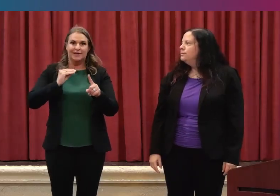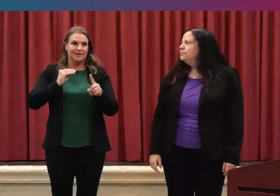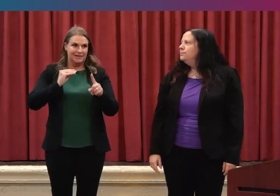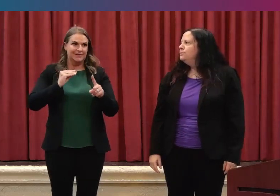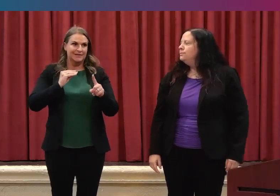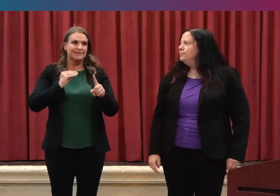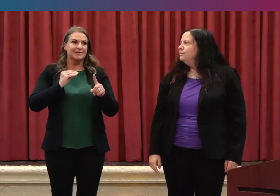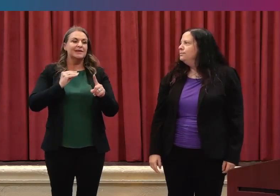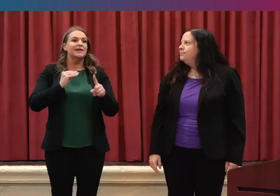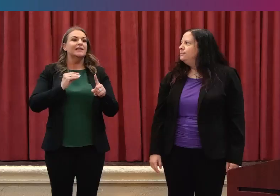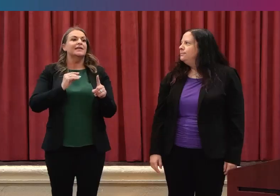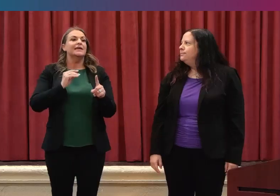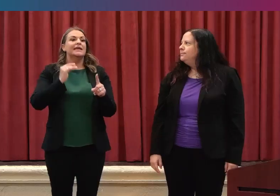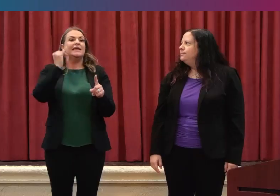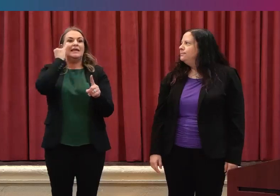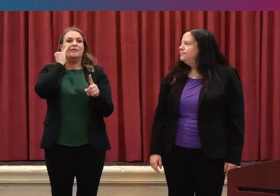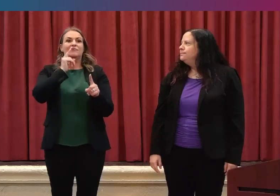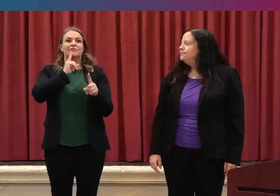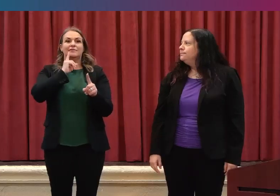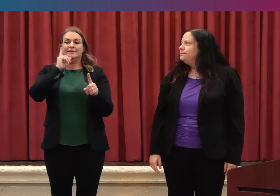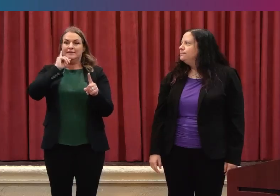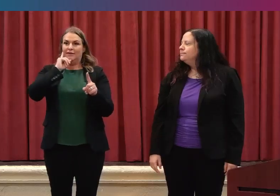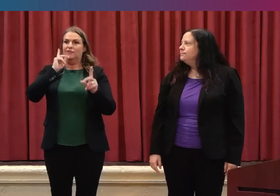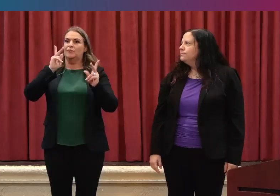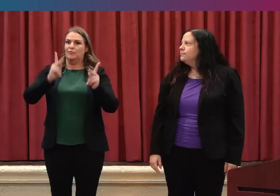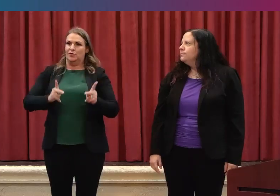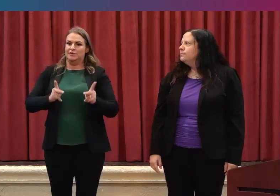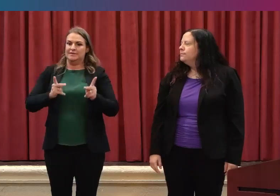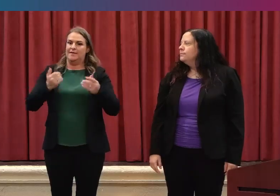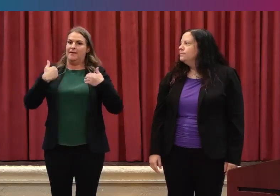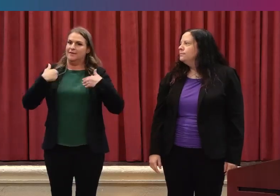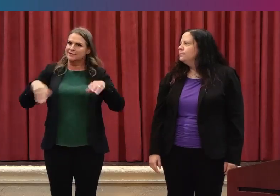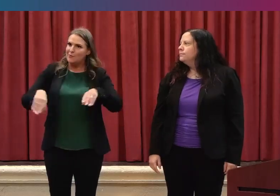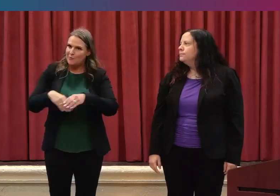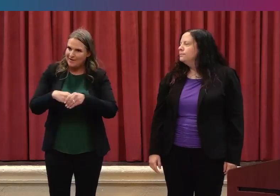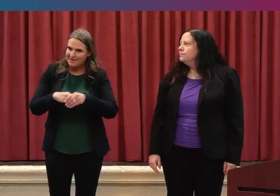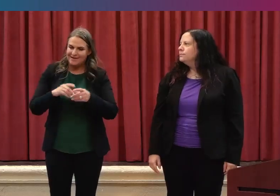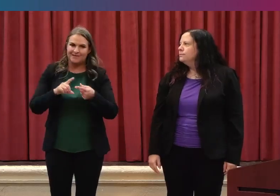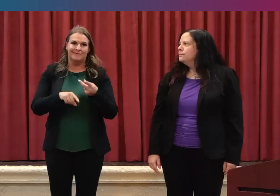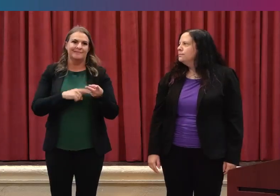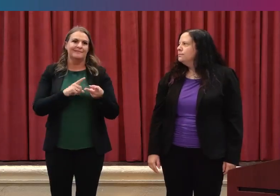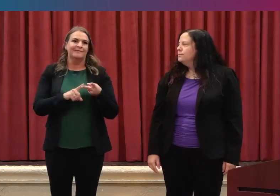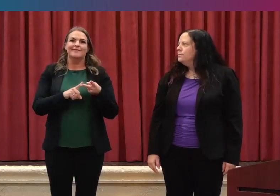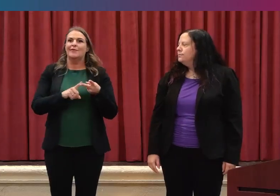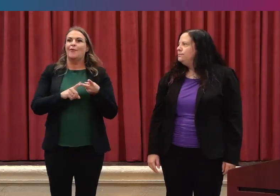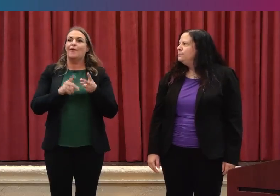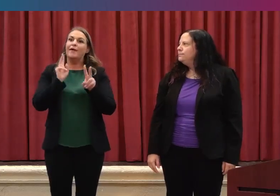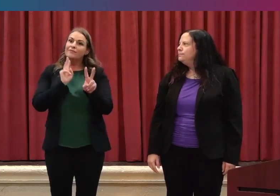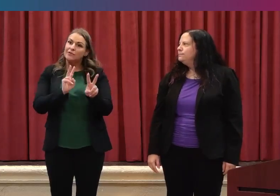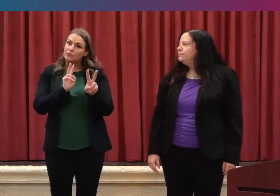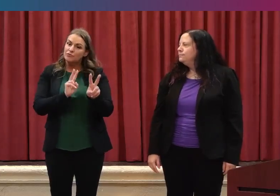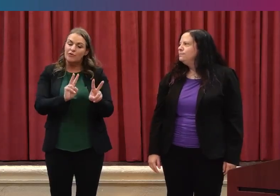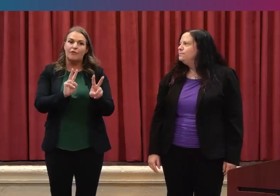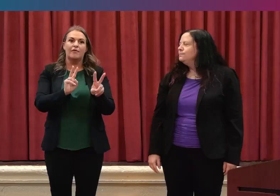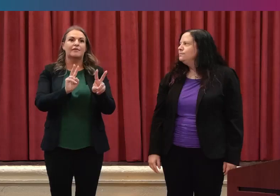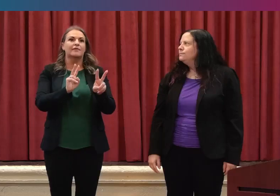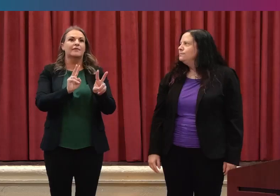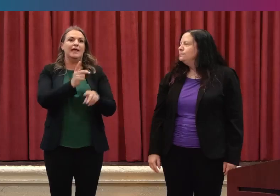It's been my experience that if a deaf individual has a wedding to attend or a